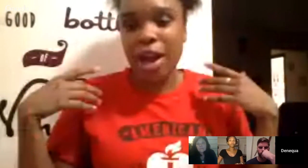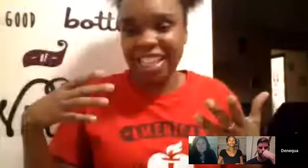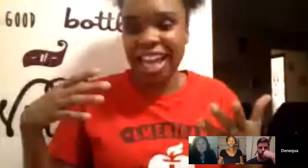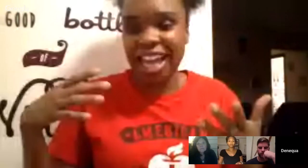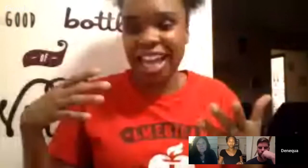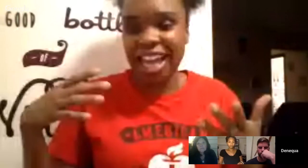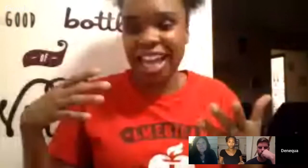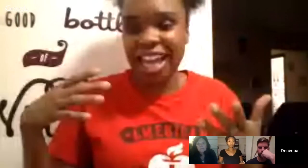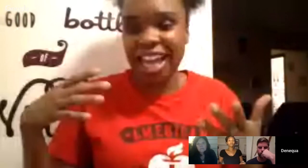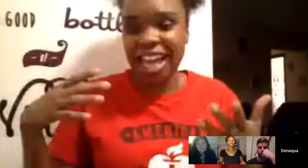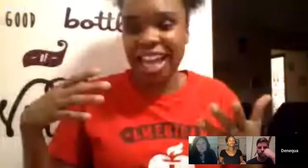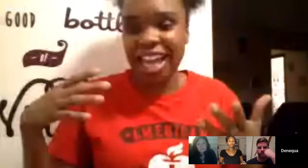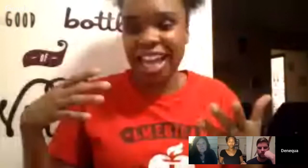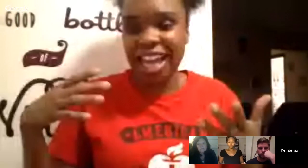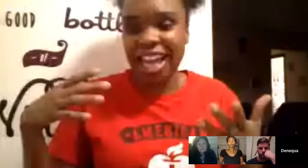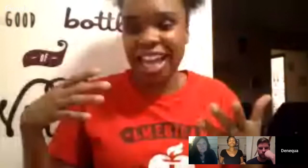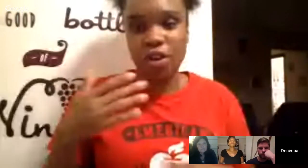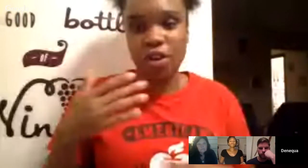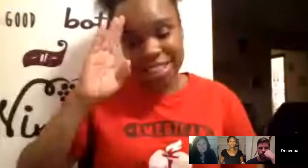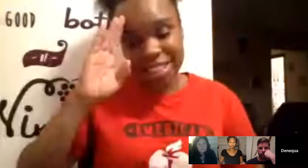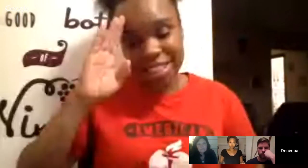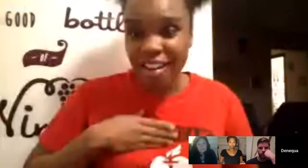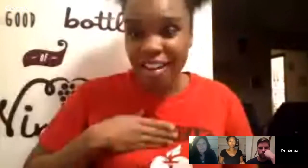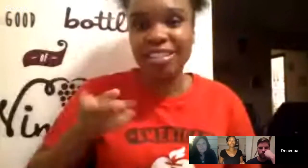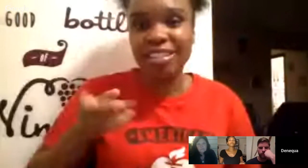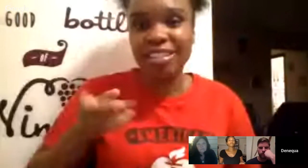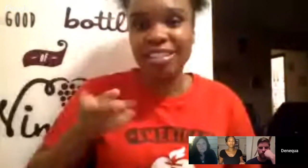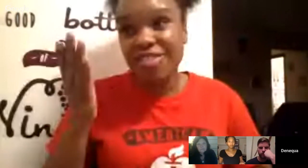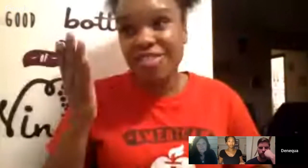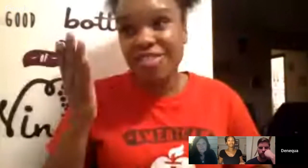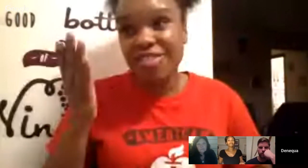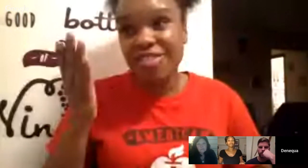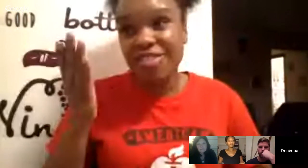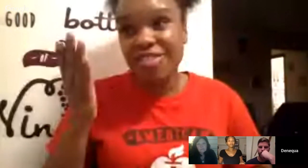So I was thinking that could be incorporated as,